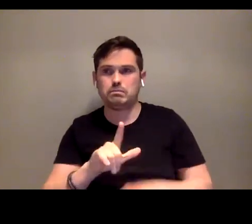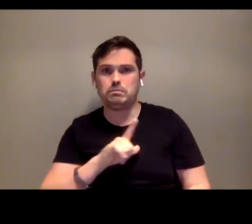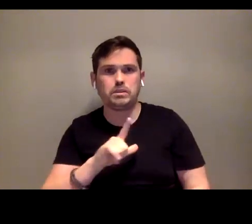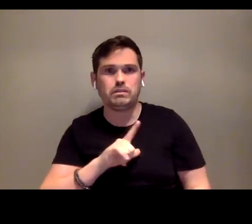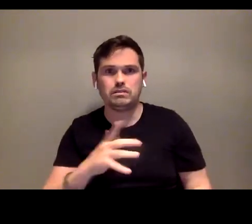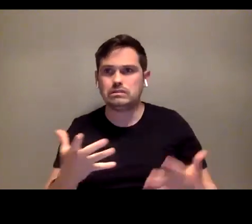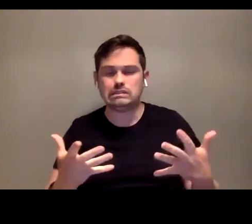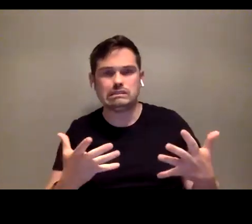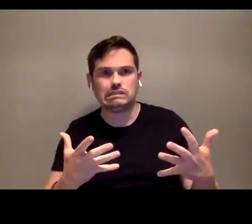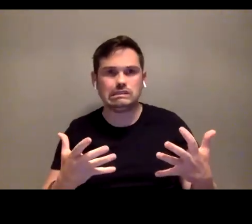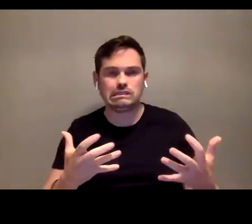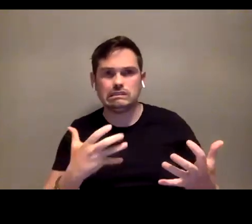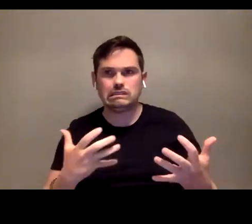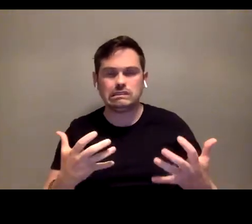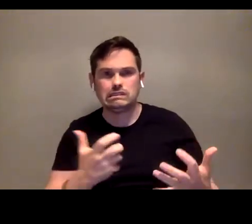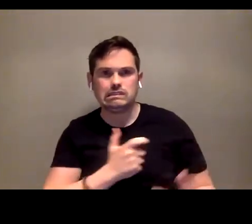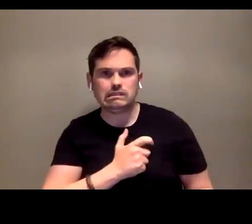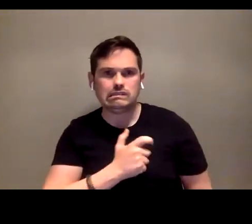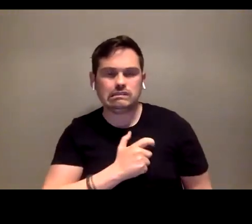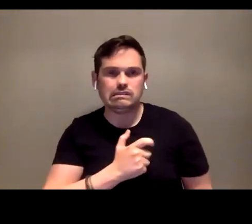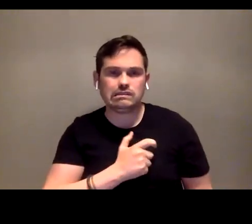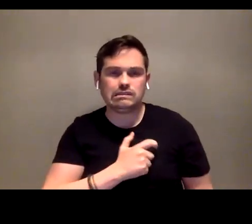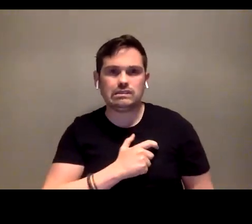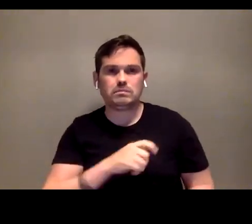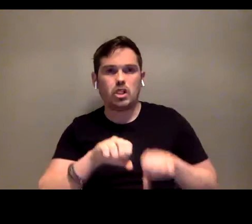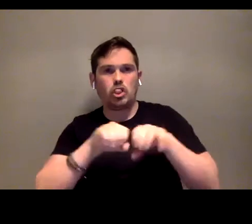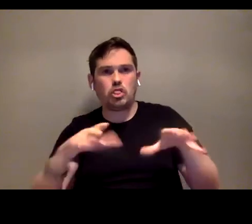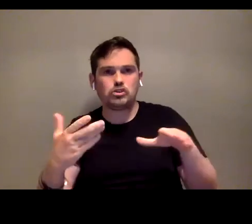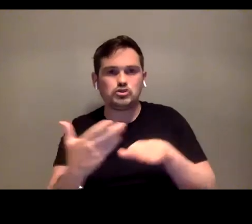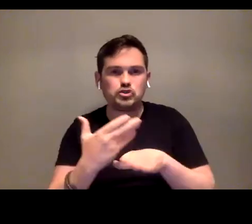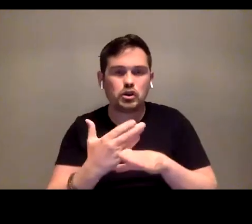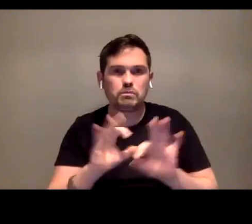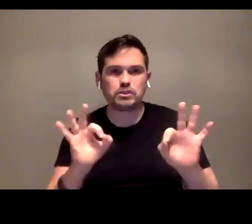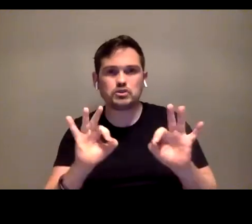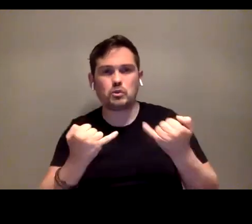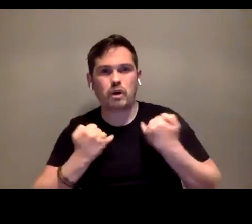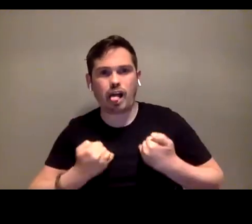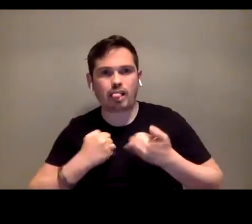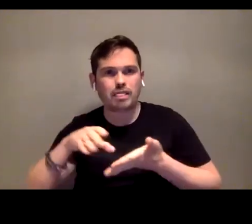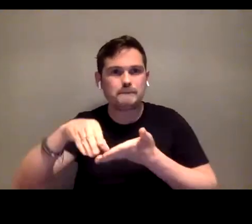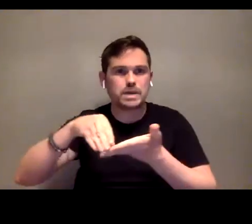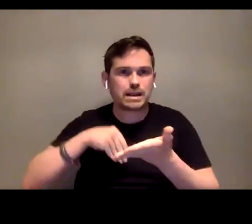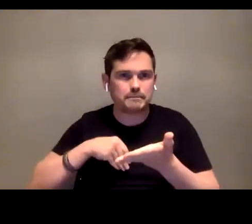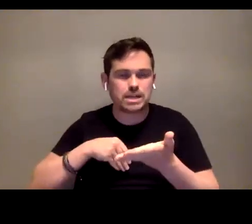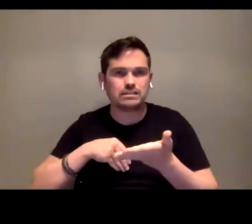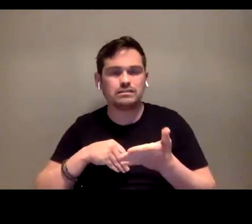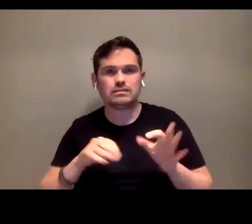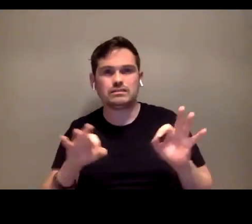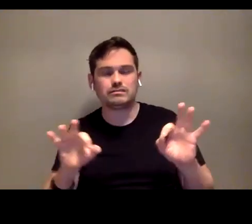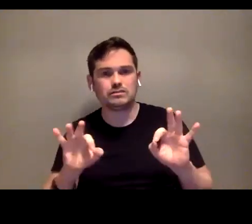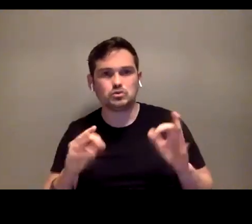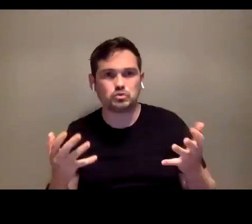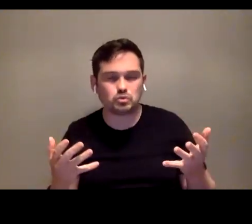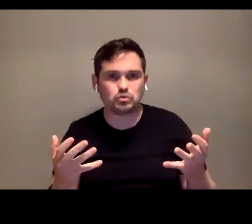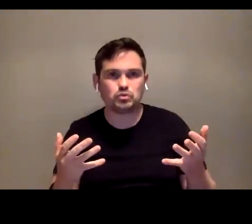because there are no basic protections. There's no sick pay. There's no other benefits to fall back onto. There was a survey by the